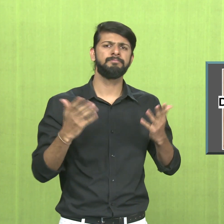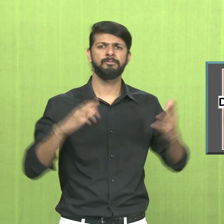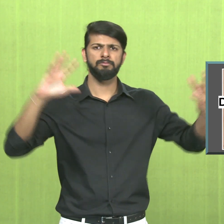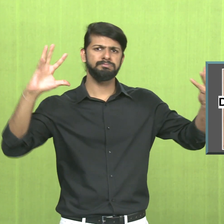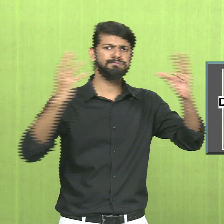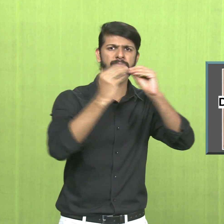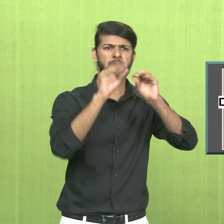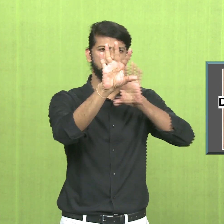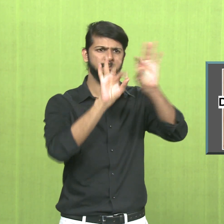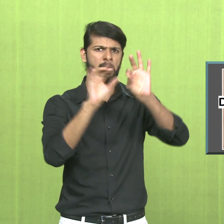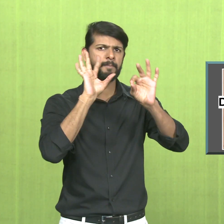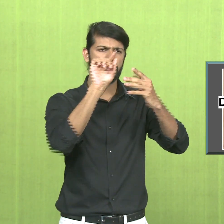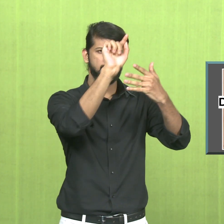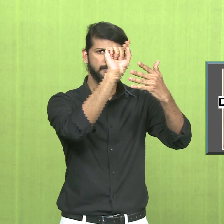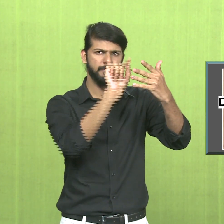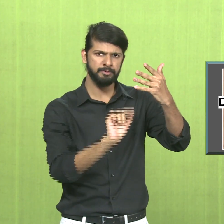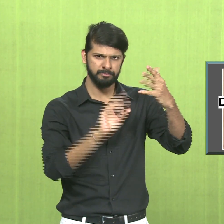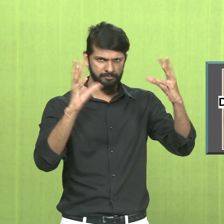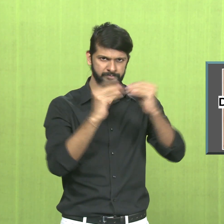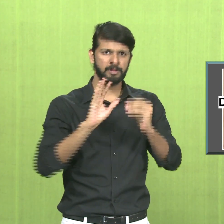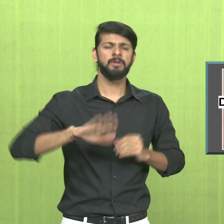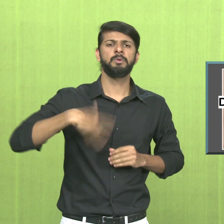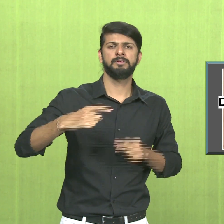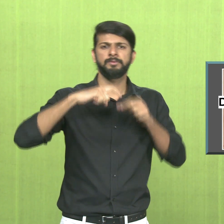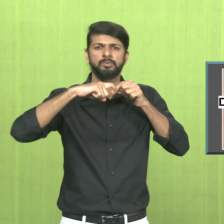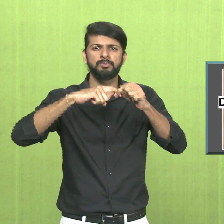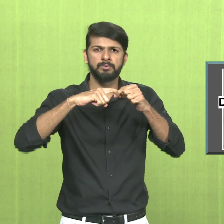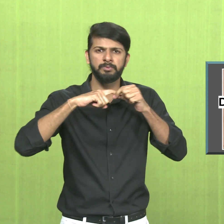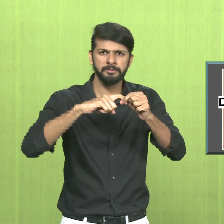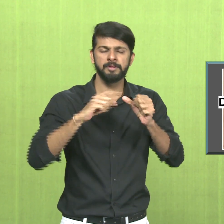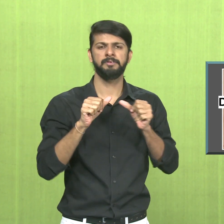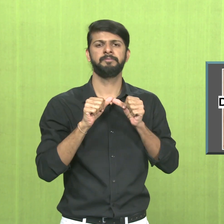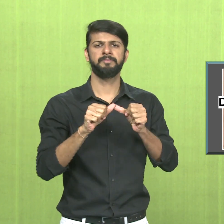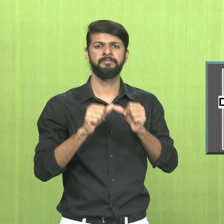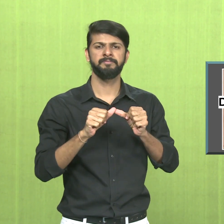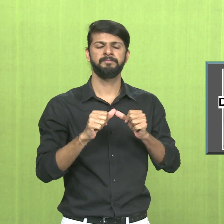Now, let us discuss the summary and questions and answers.